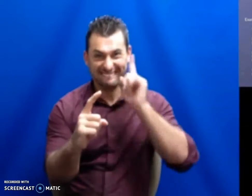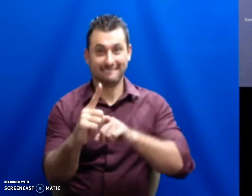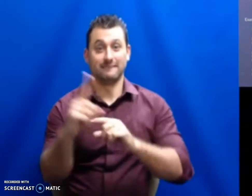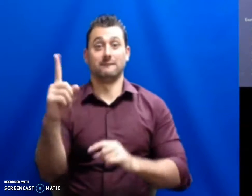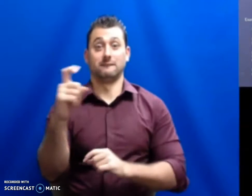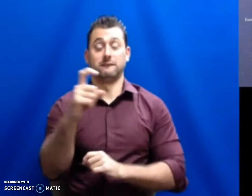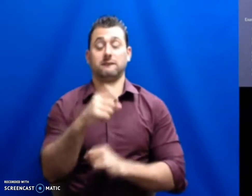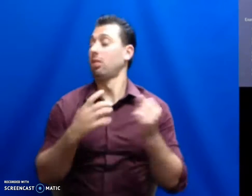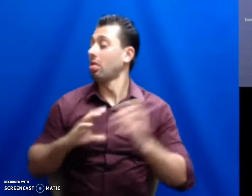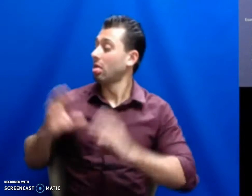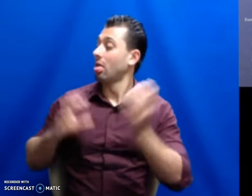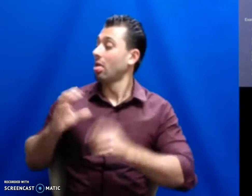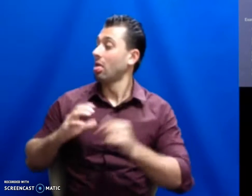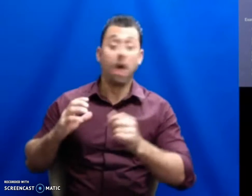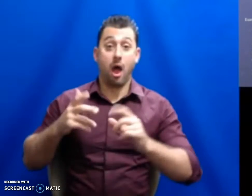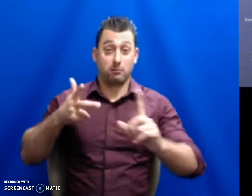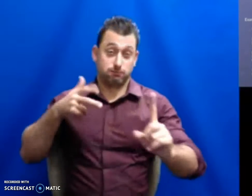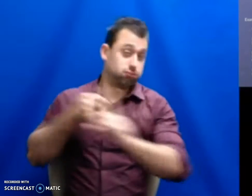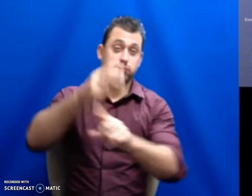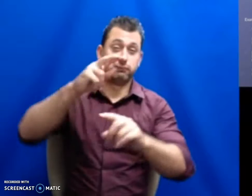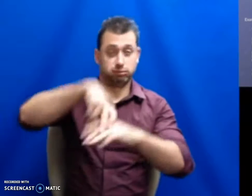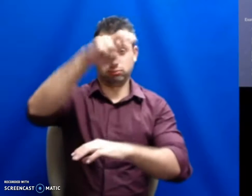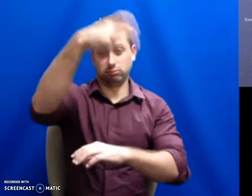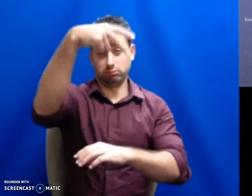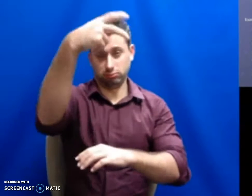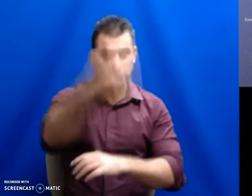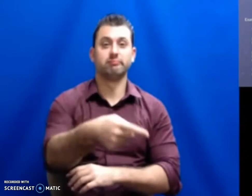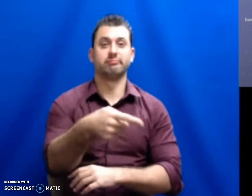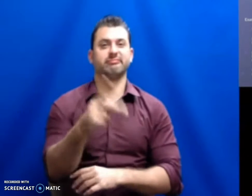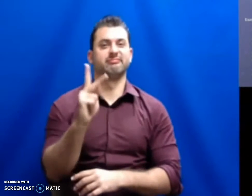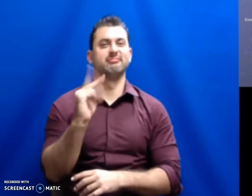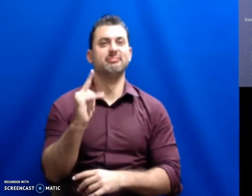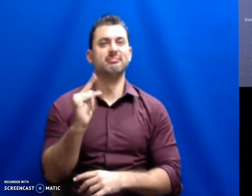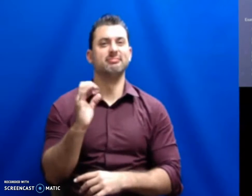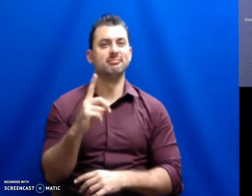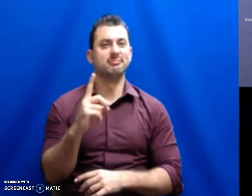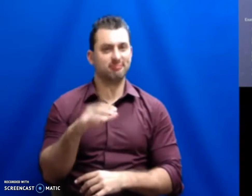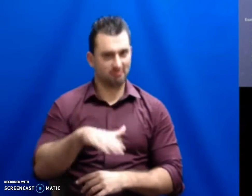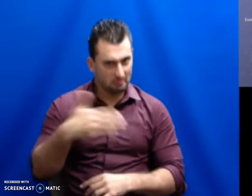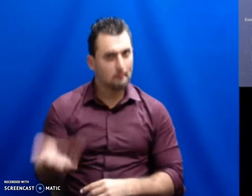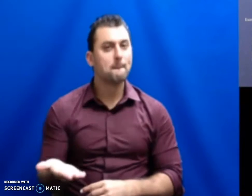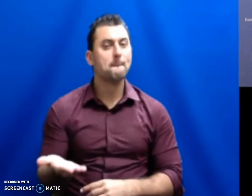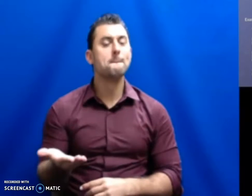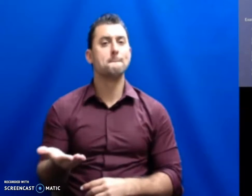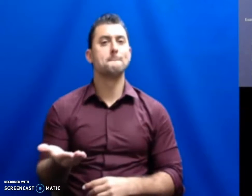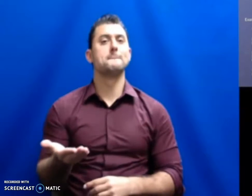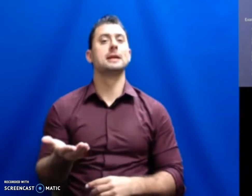And then another deaf person is walking on the side of the road, and they hit them, and they kill that